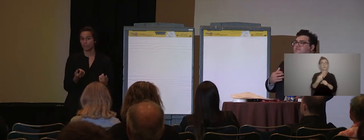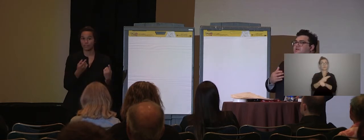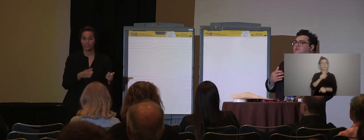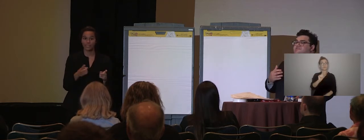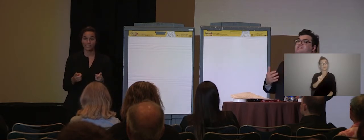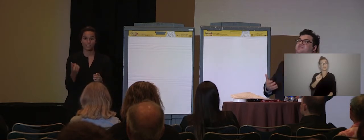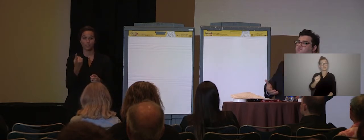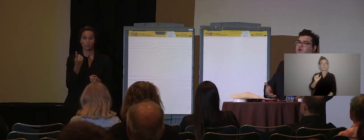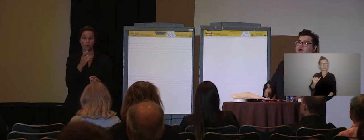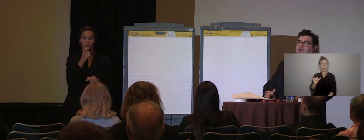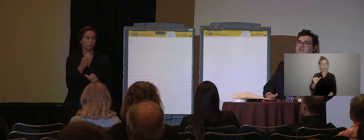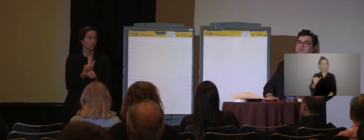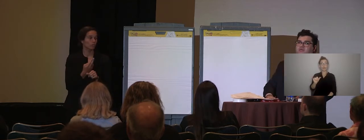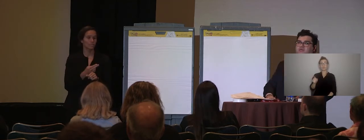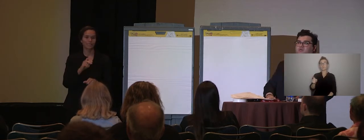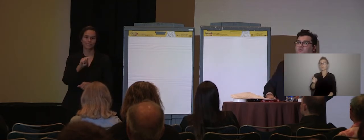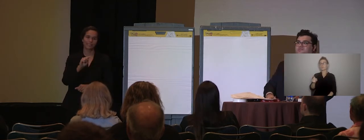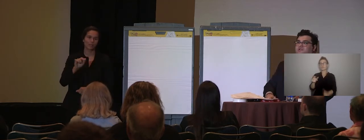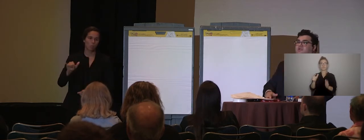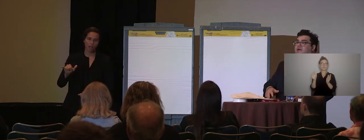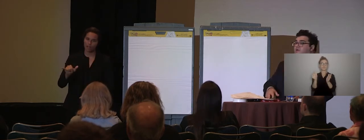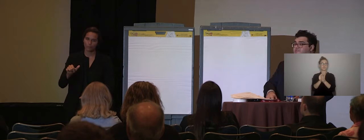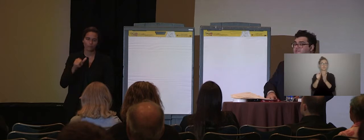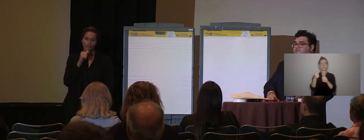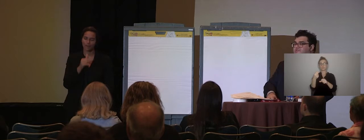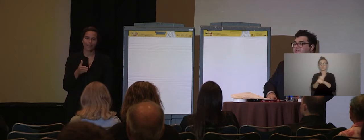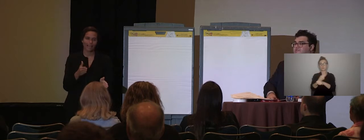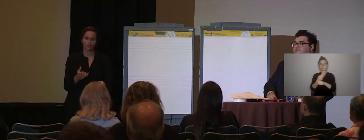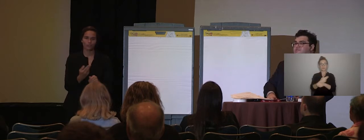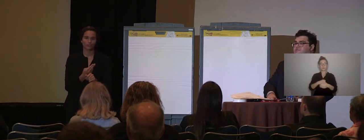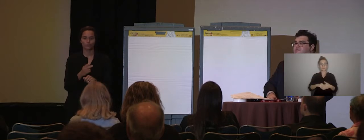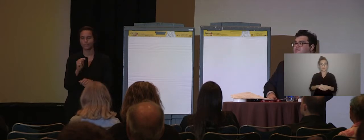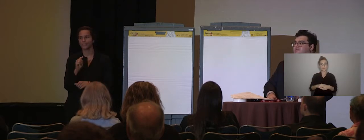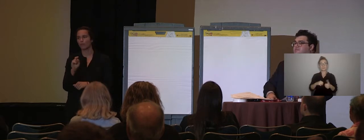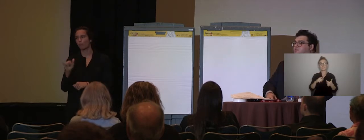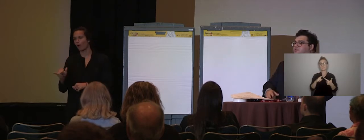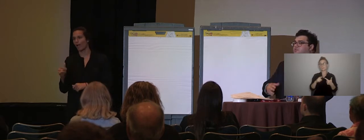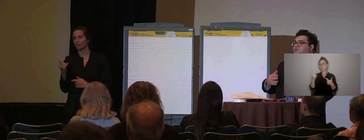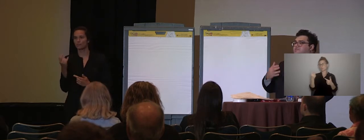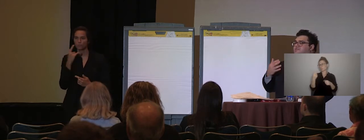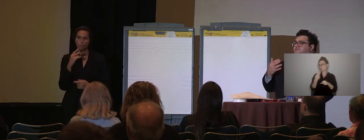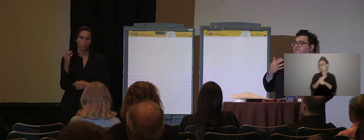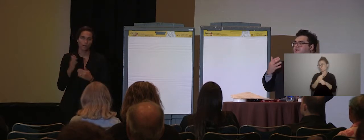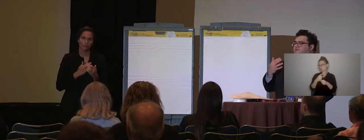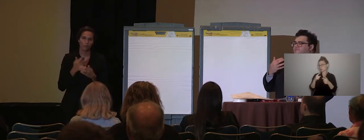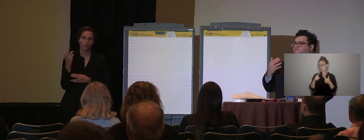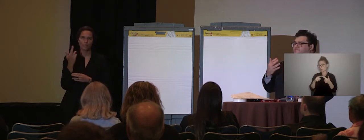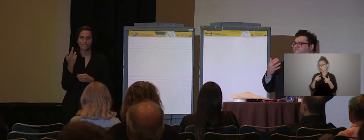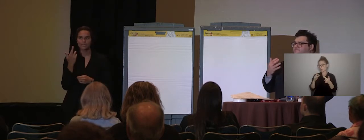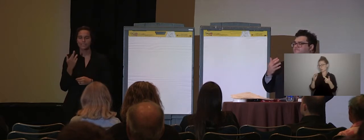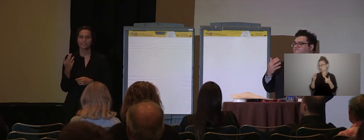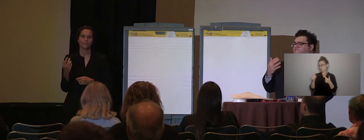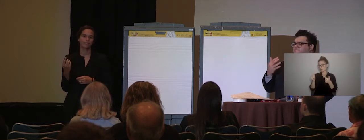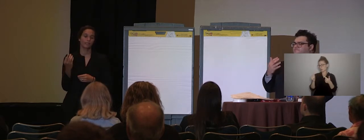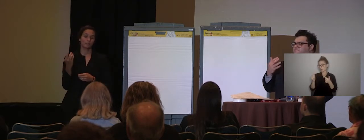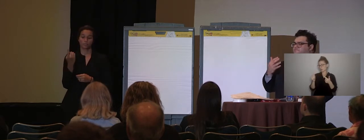uses TTY was not allowed to use it. Someone who uses